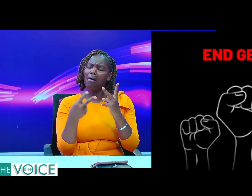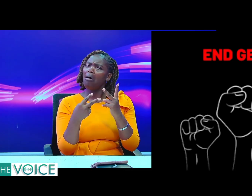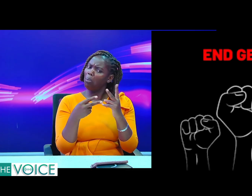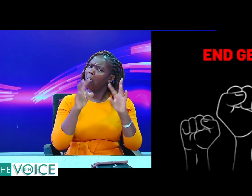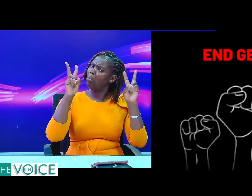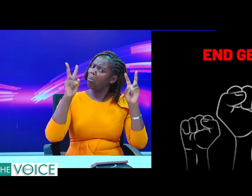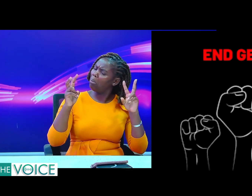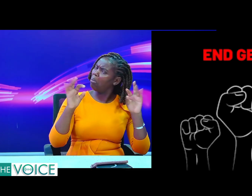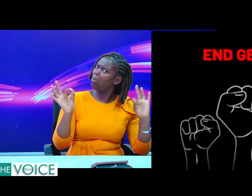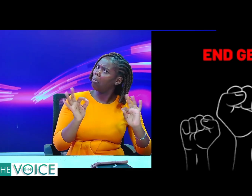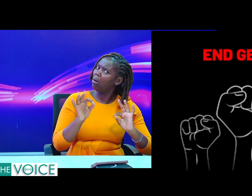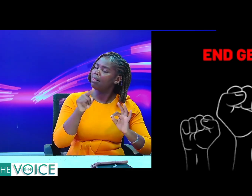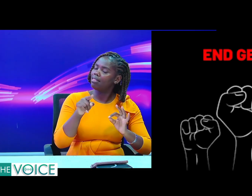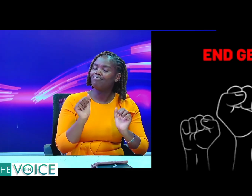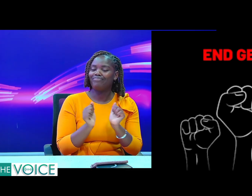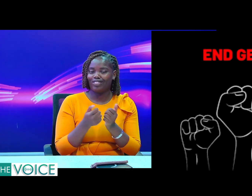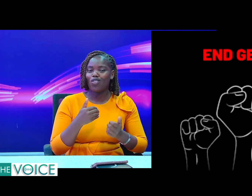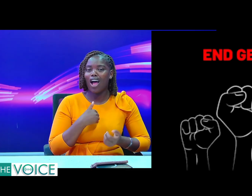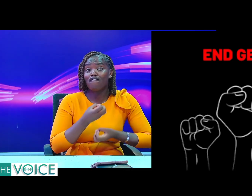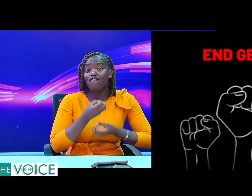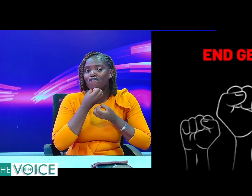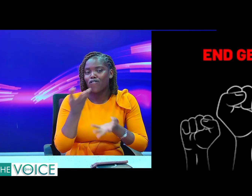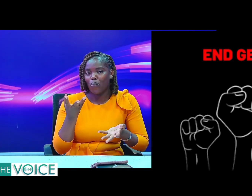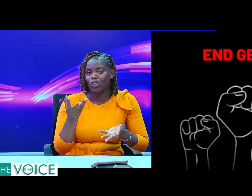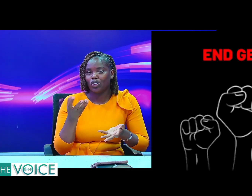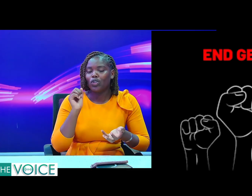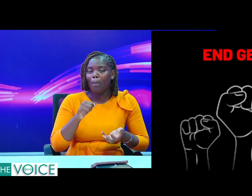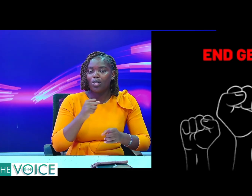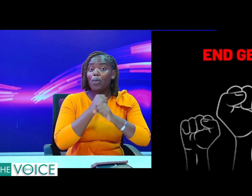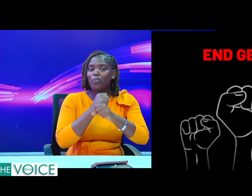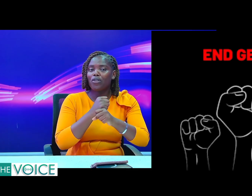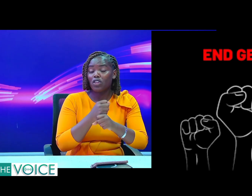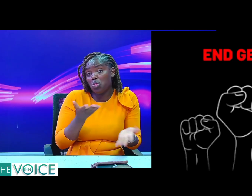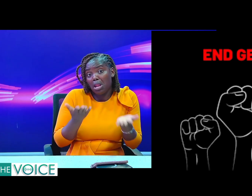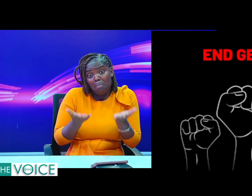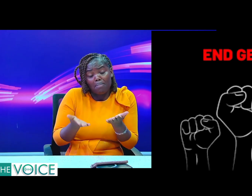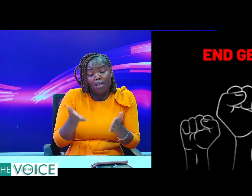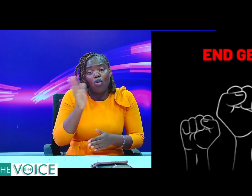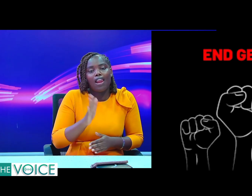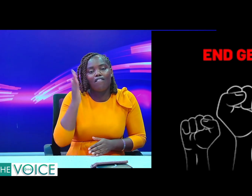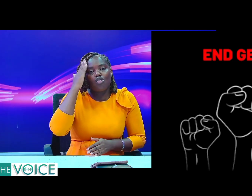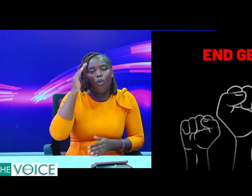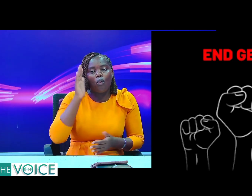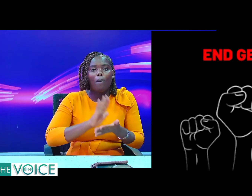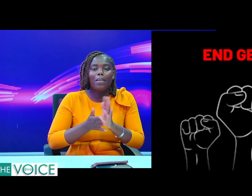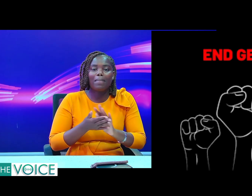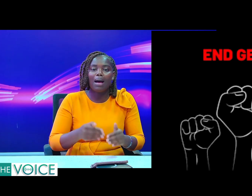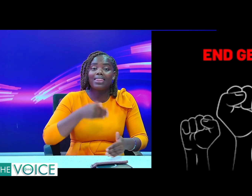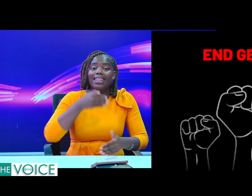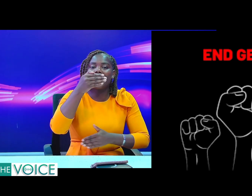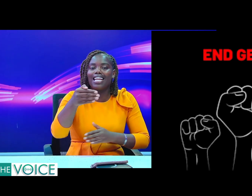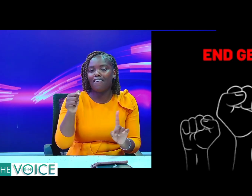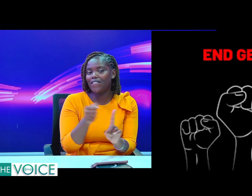to educate one another, we can be able to change these perspectives. We are here to give you information so that you